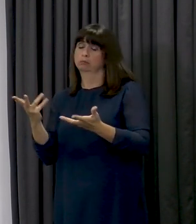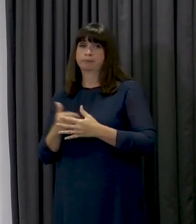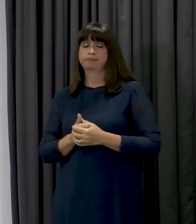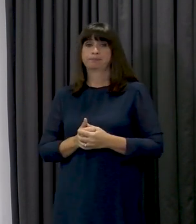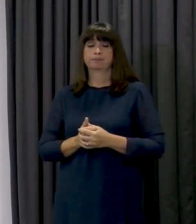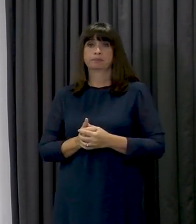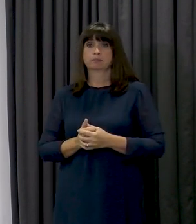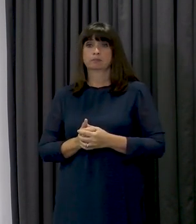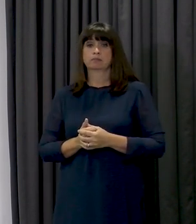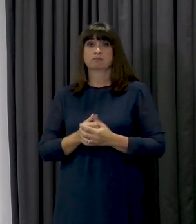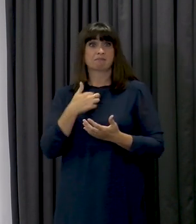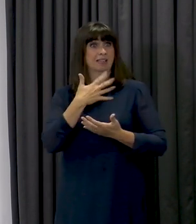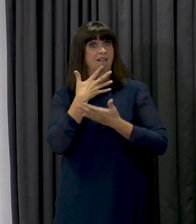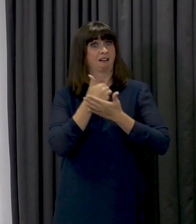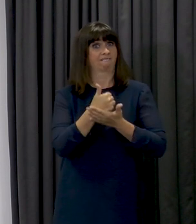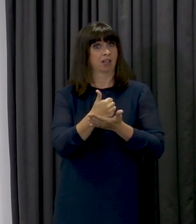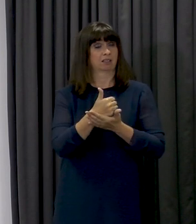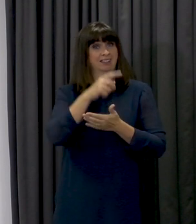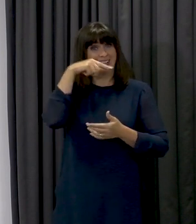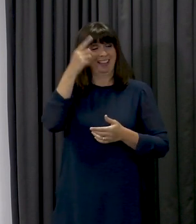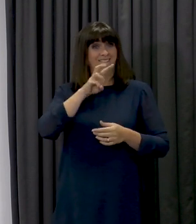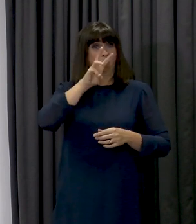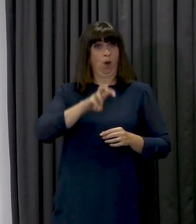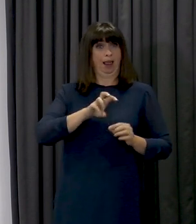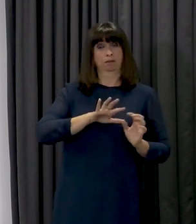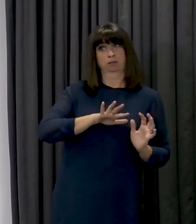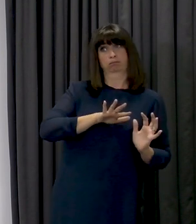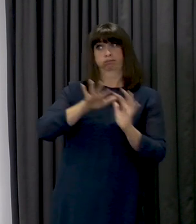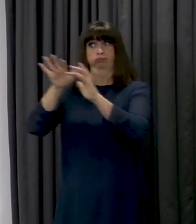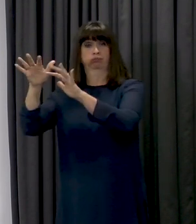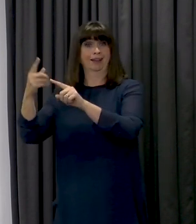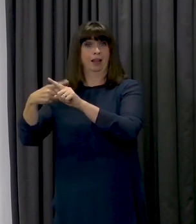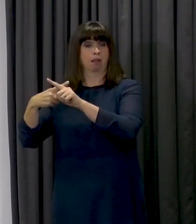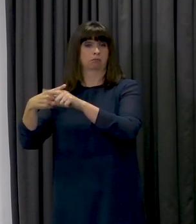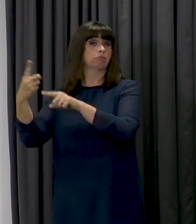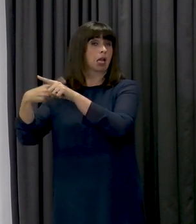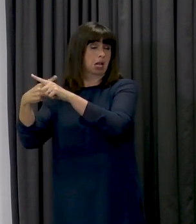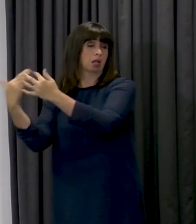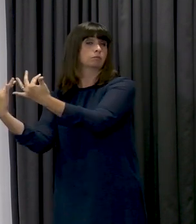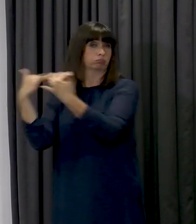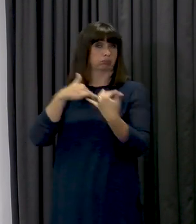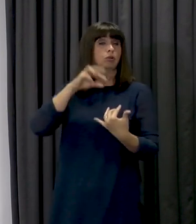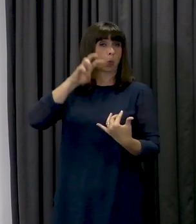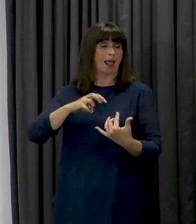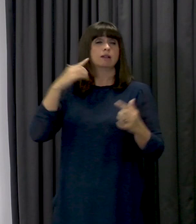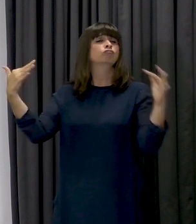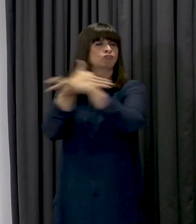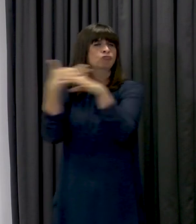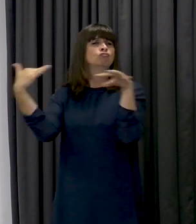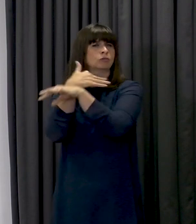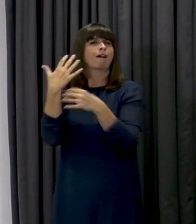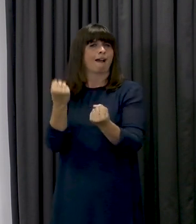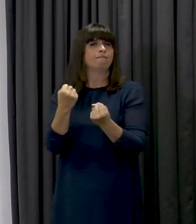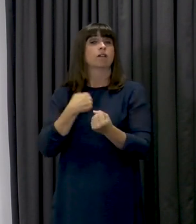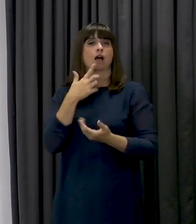My advice to people who travel across our very permeable border, travelling into England and into Wales, is simply